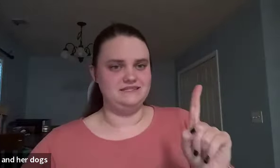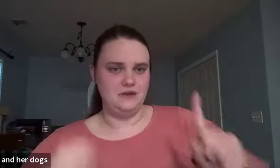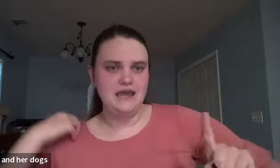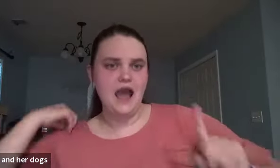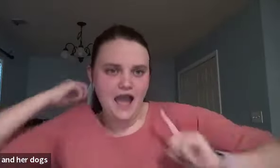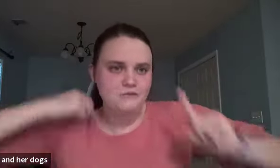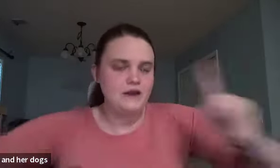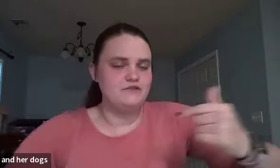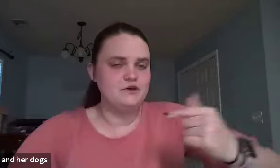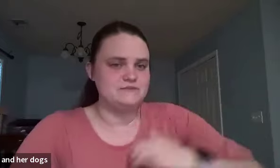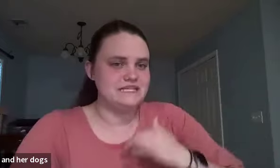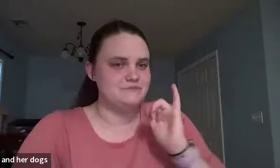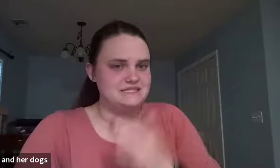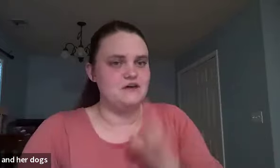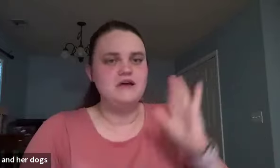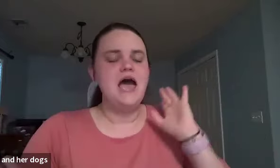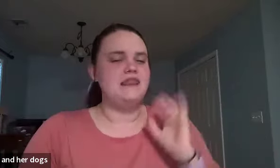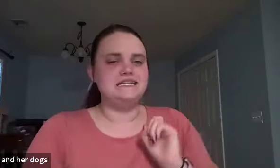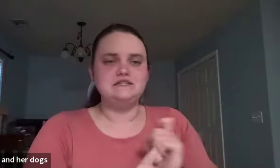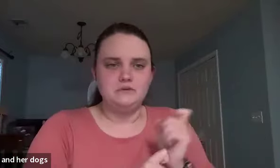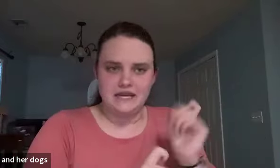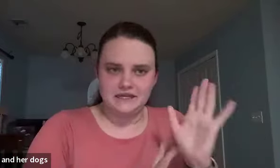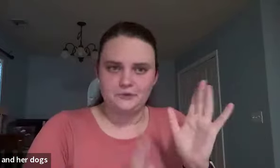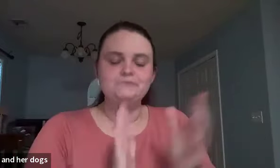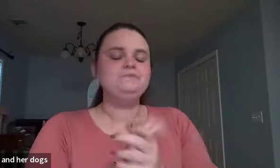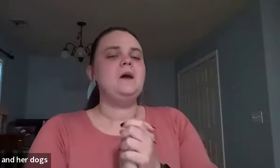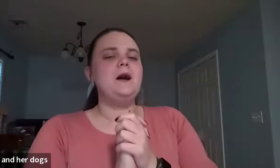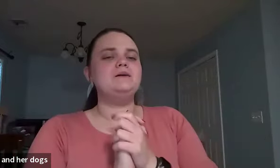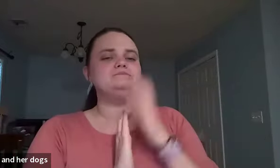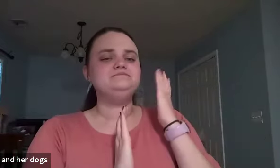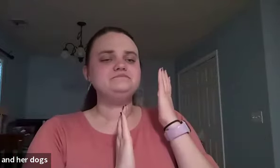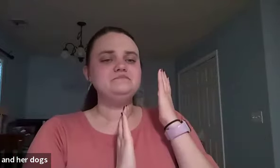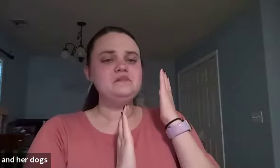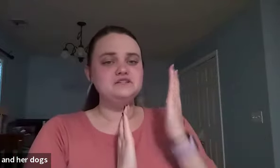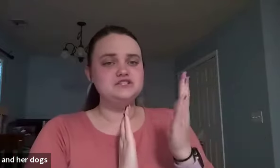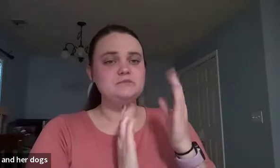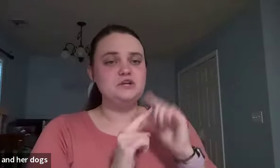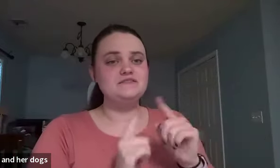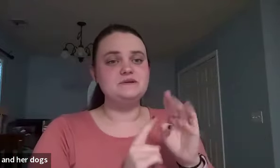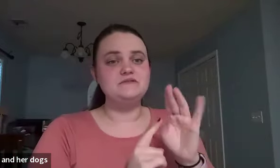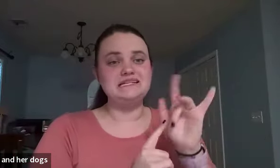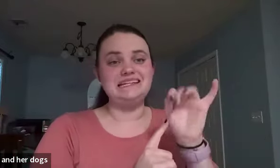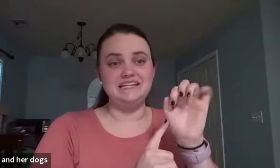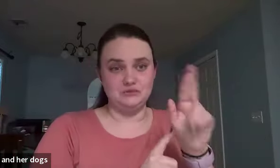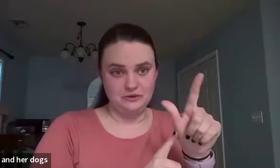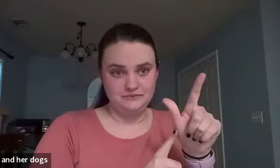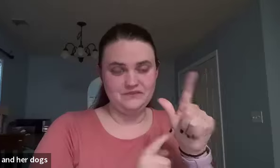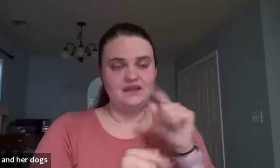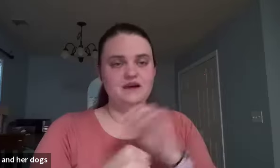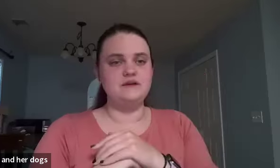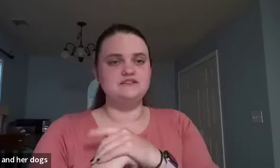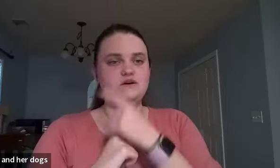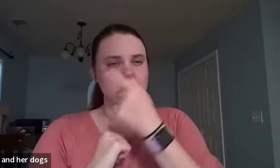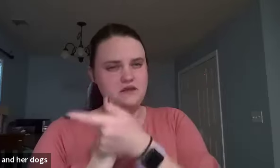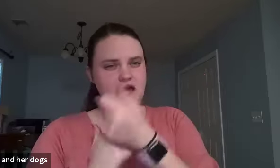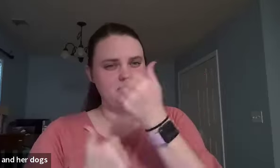promise. Okay. I had one of those mistakes myself and they still don't let it go. But you have to be very literal. And so with that,